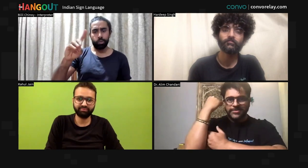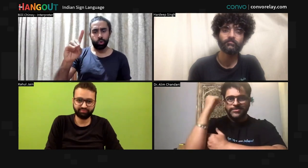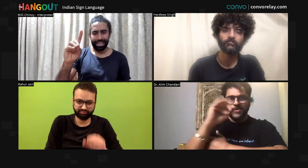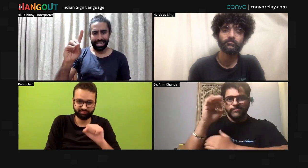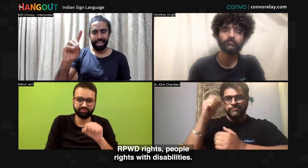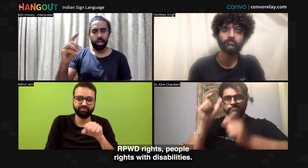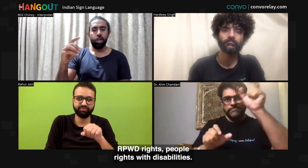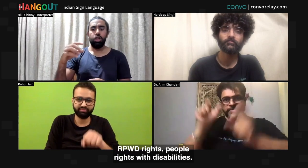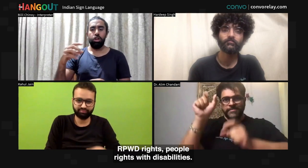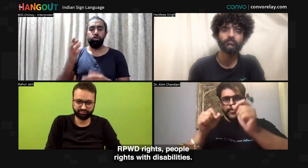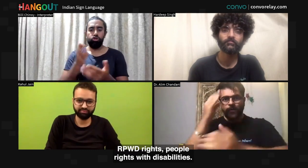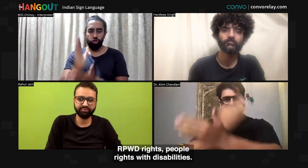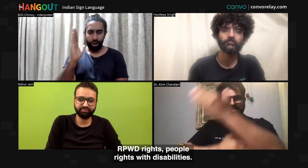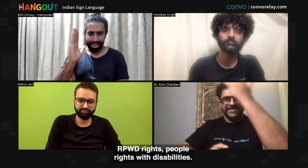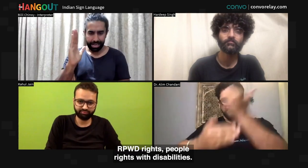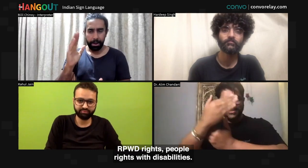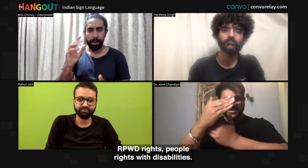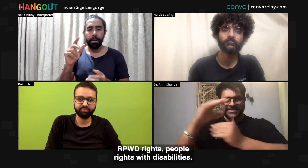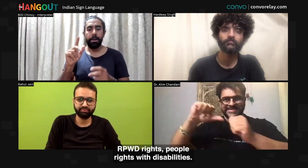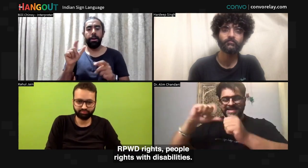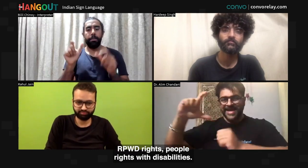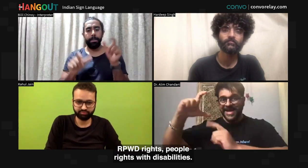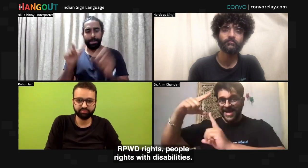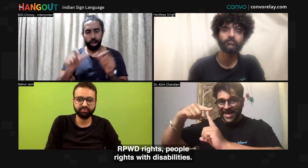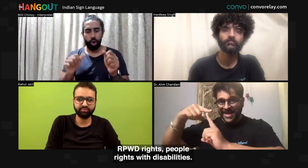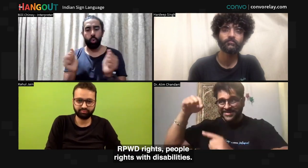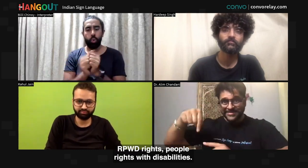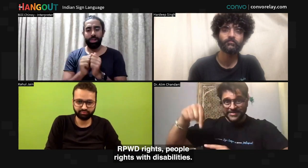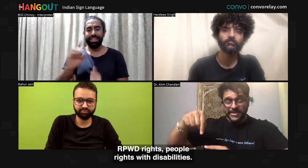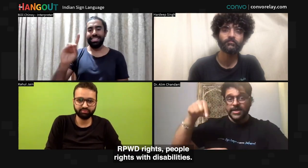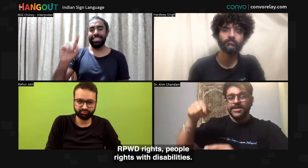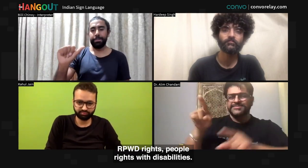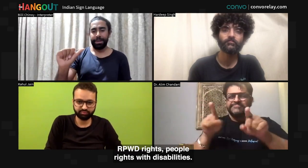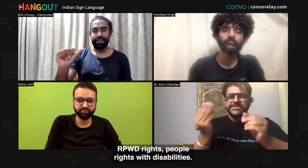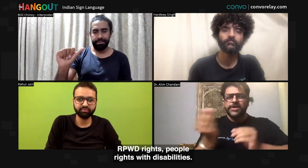RPWD, um, rights, people rights with disabilities.